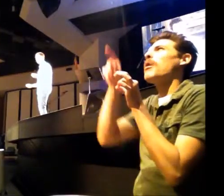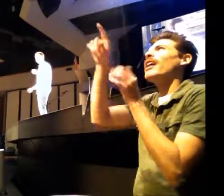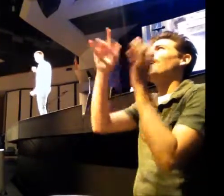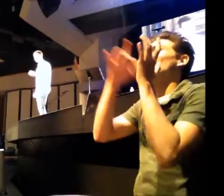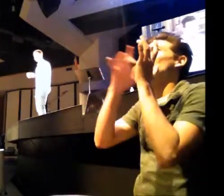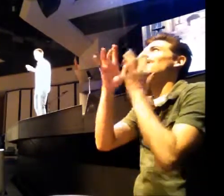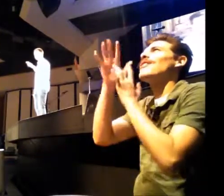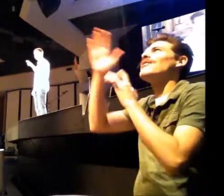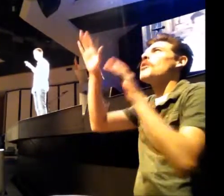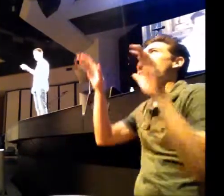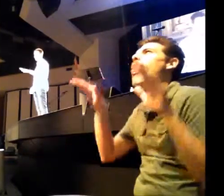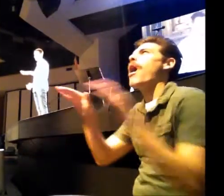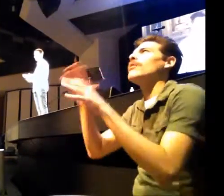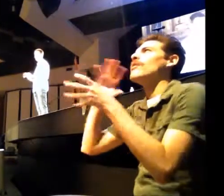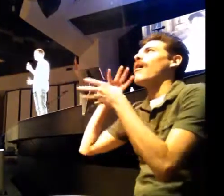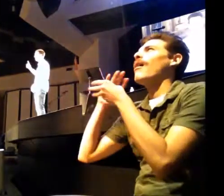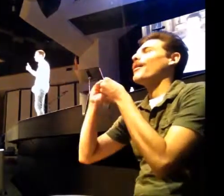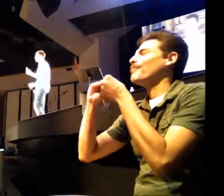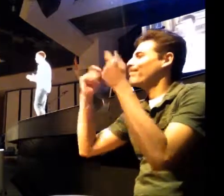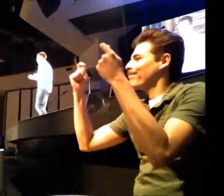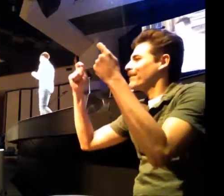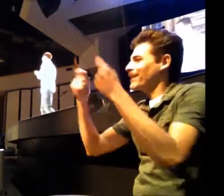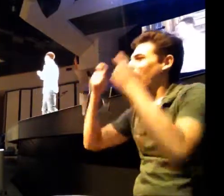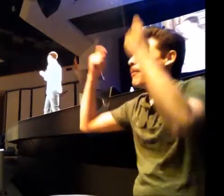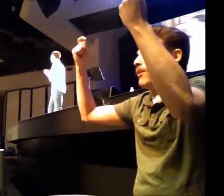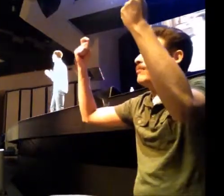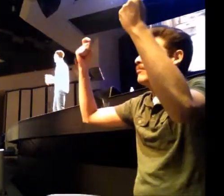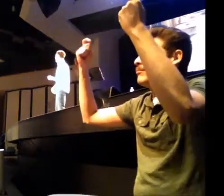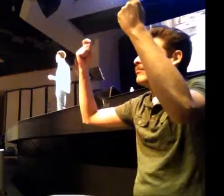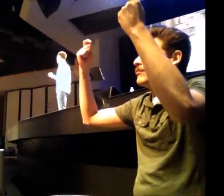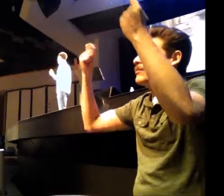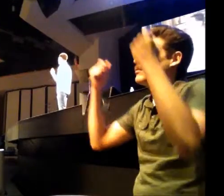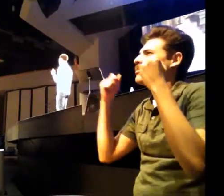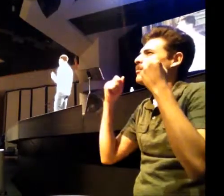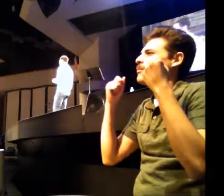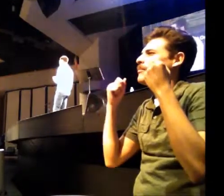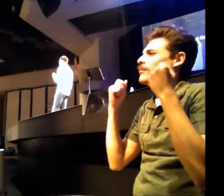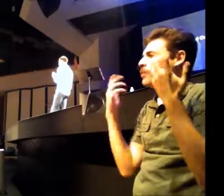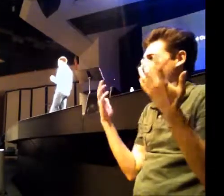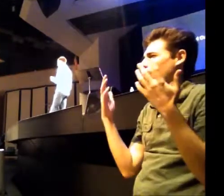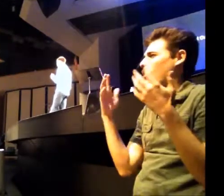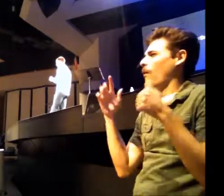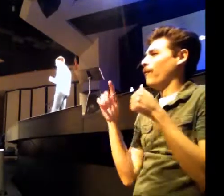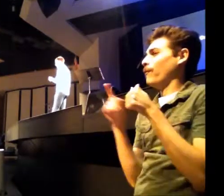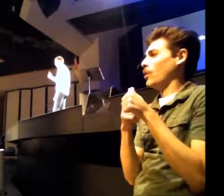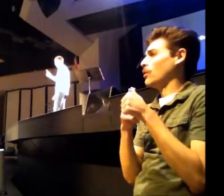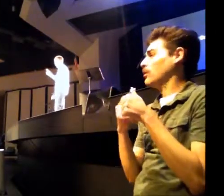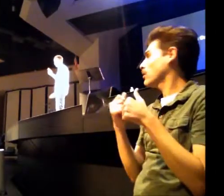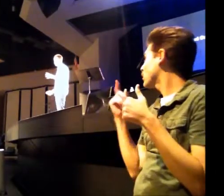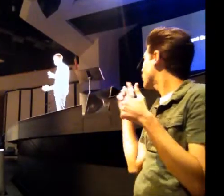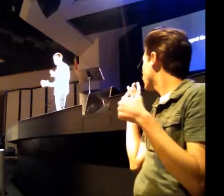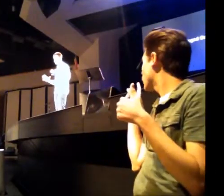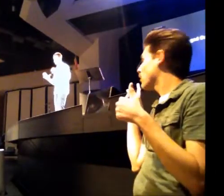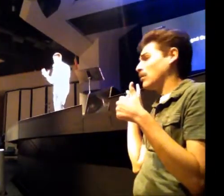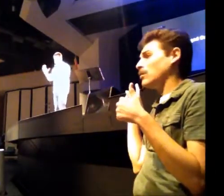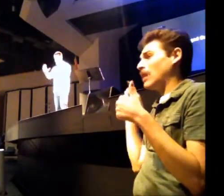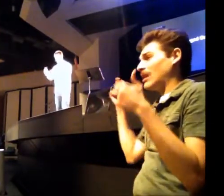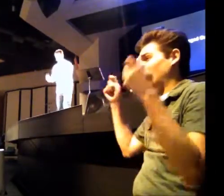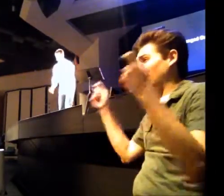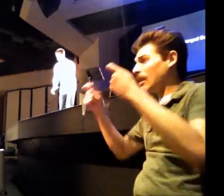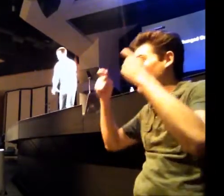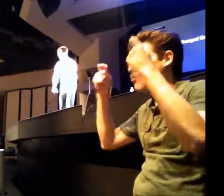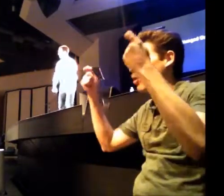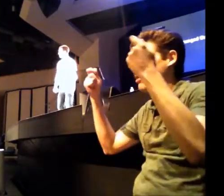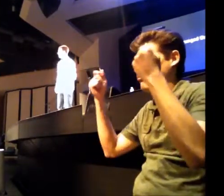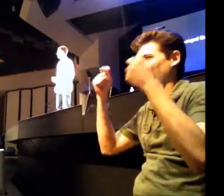done so that we might celebrate it as the church. Here's the first one. God has changed our condition. This is that first thing that